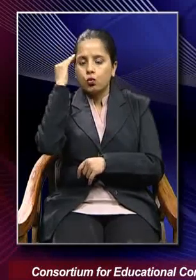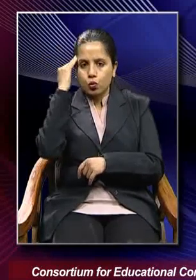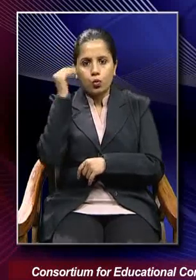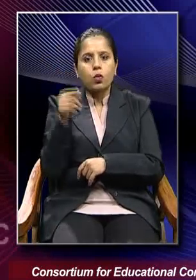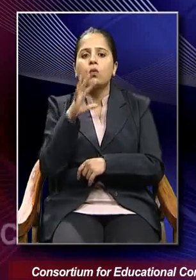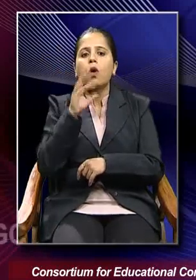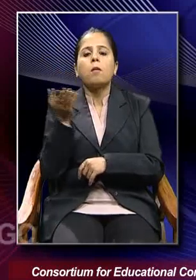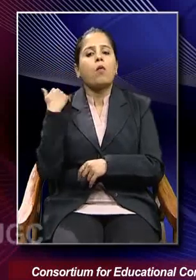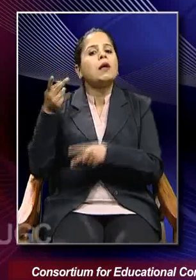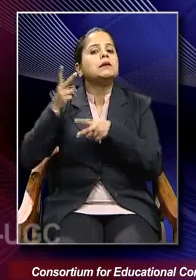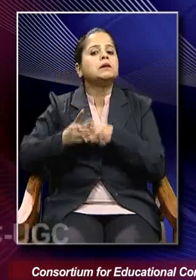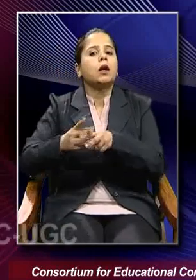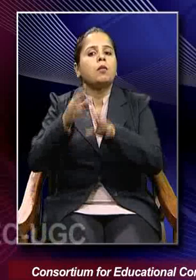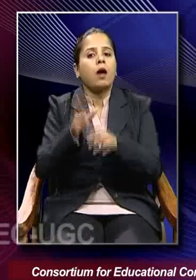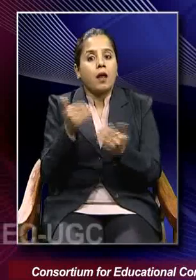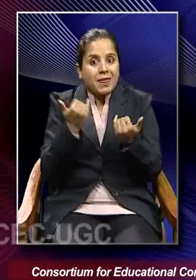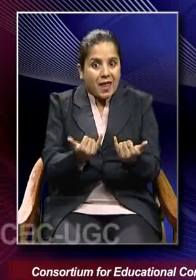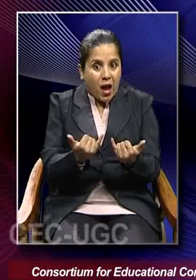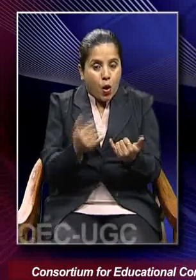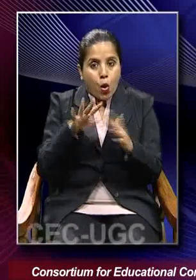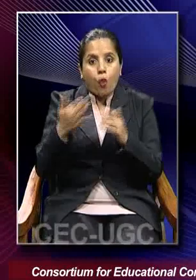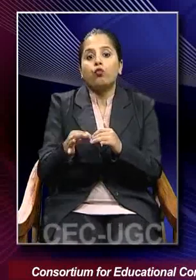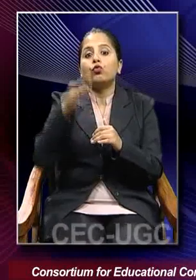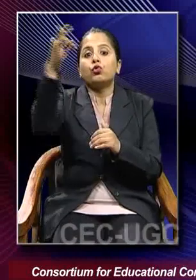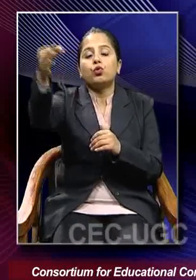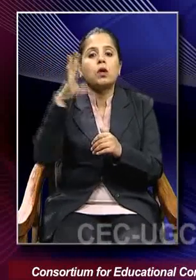an essential part of the present and